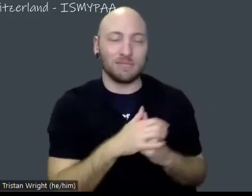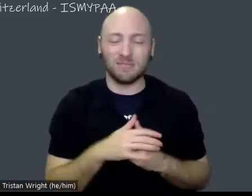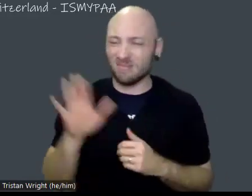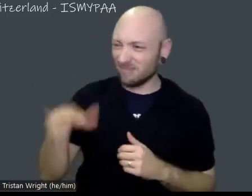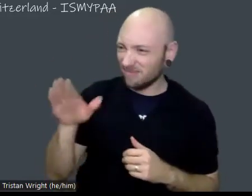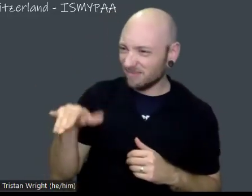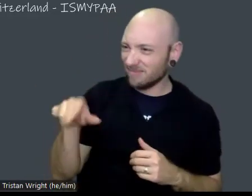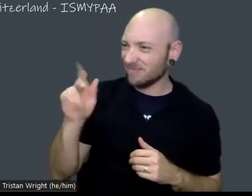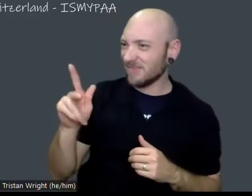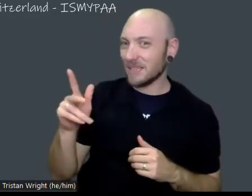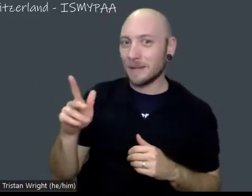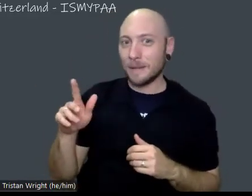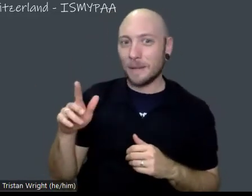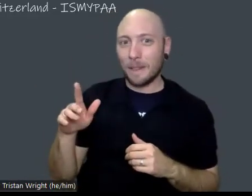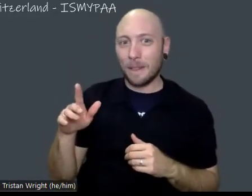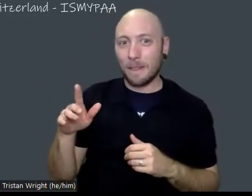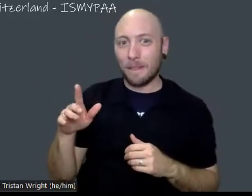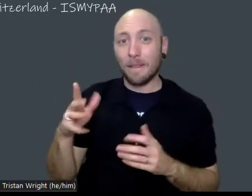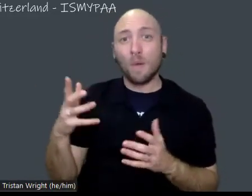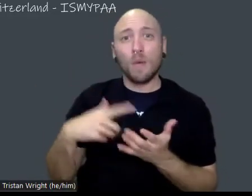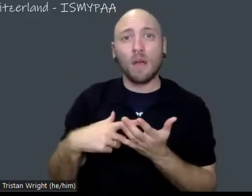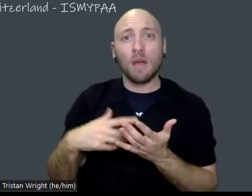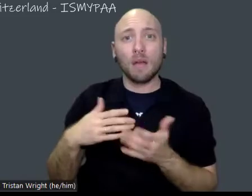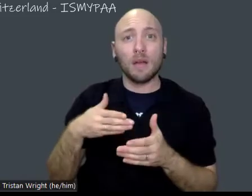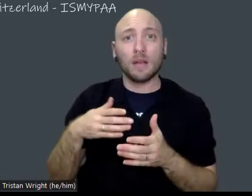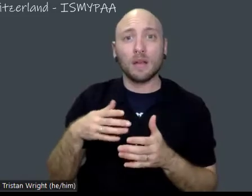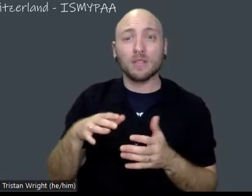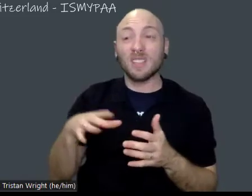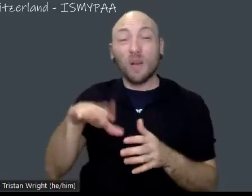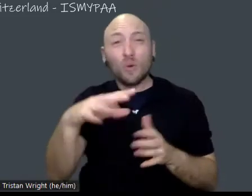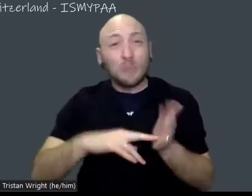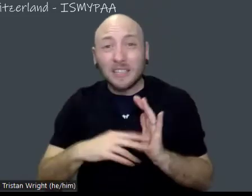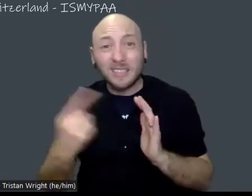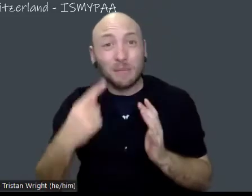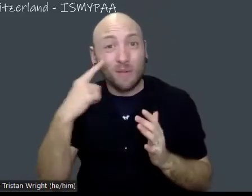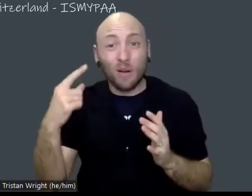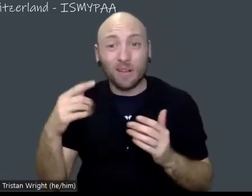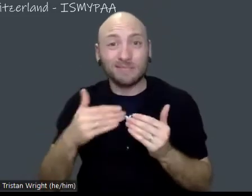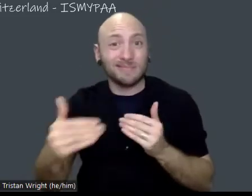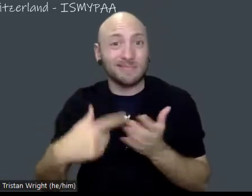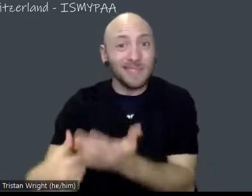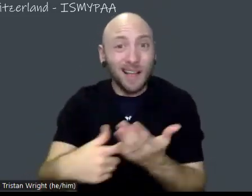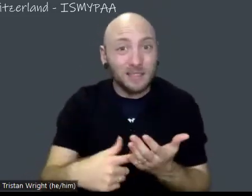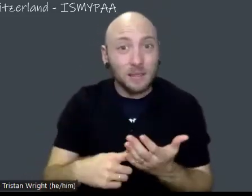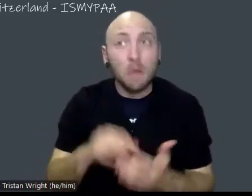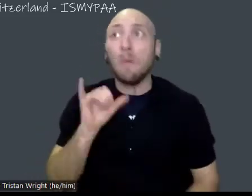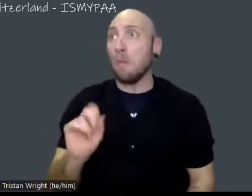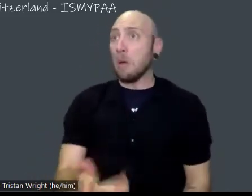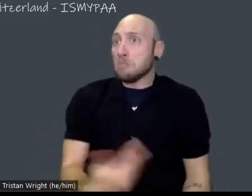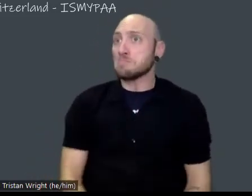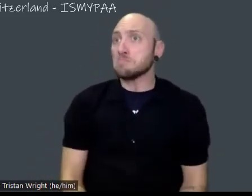a topic that can be discussed afterwards. Okay, yeah, okay, I got you. Yeah,